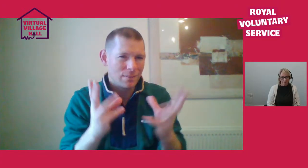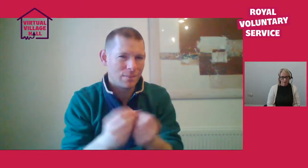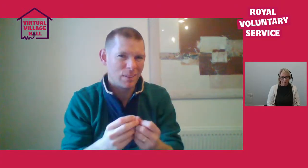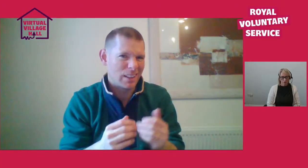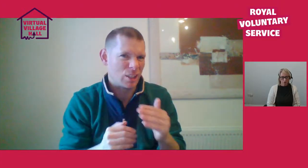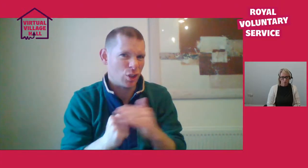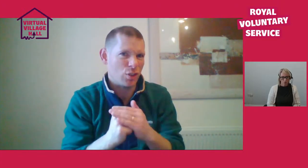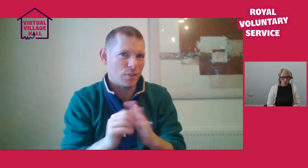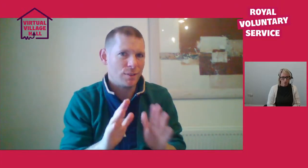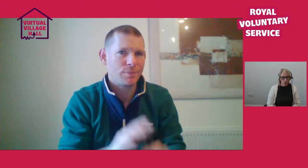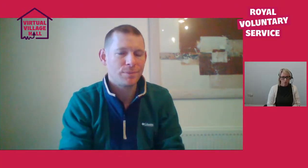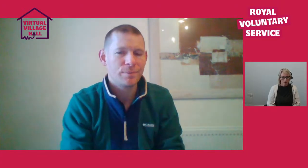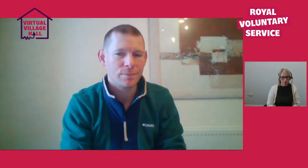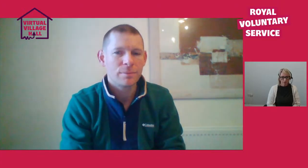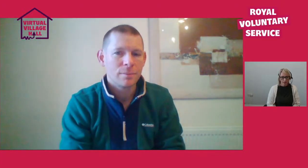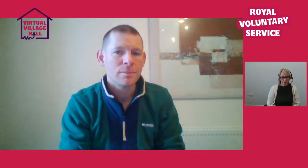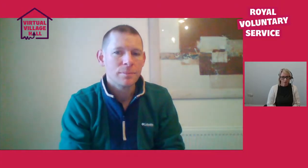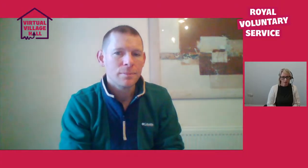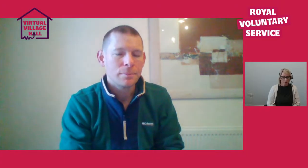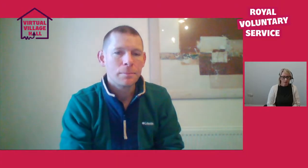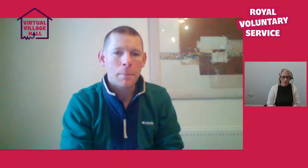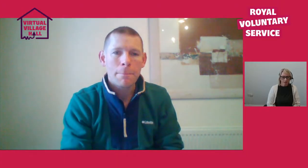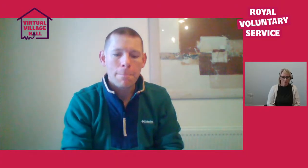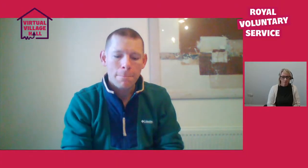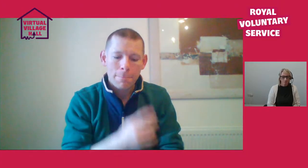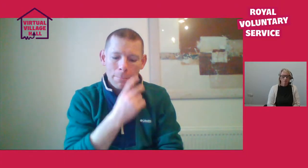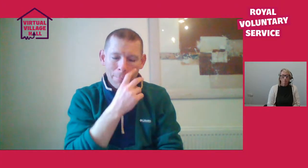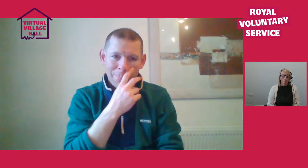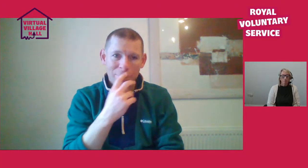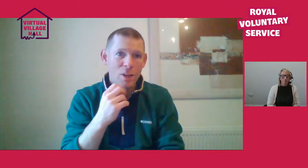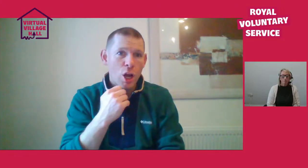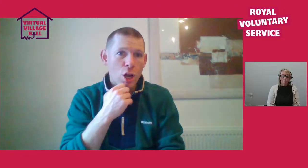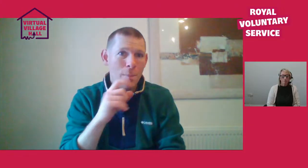Actually, I'll give you 2 more and we'll do 12 altogether, and that's plenty.